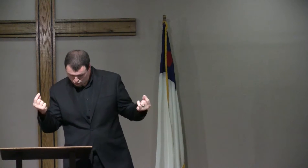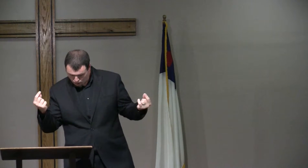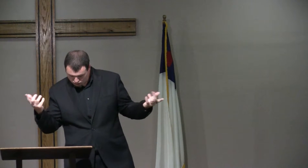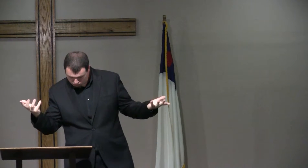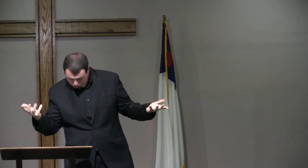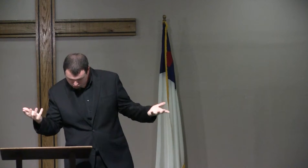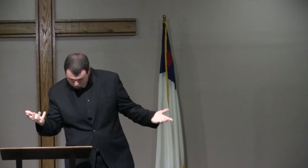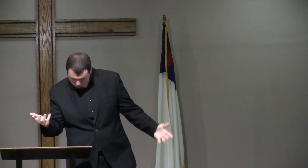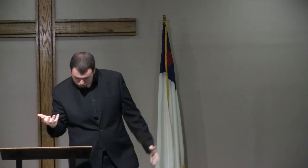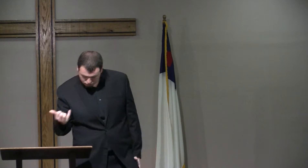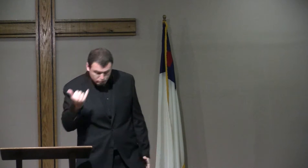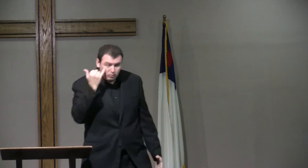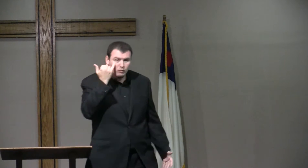so what do we do?